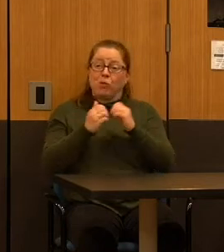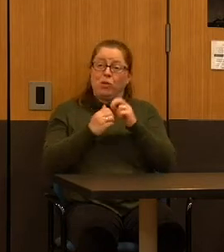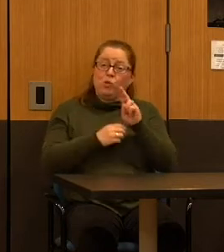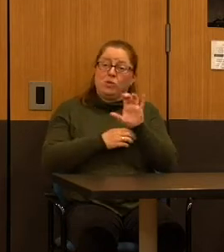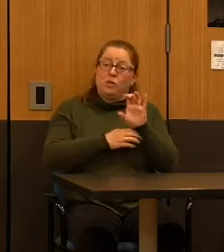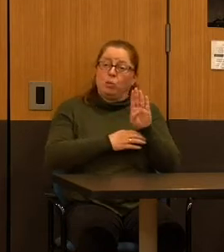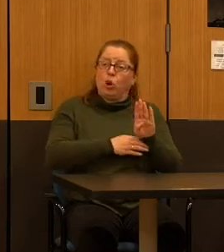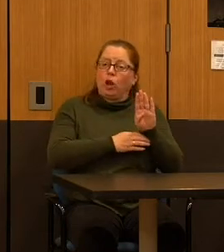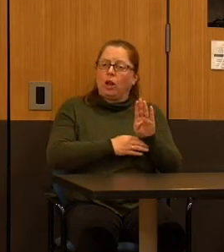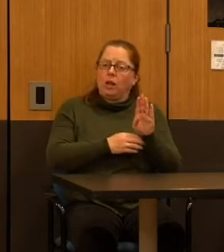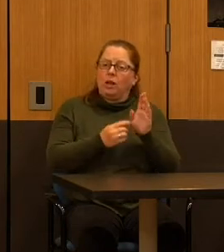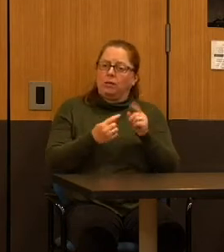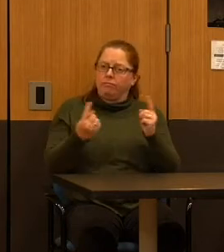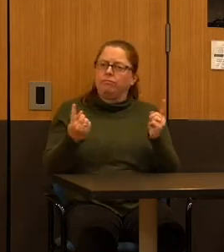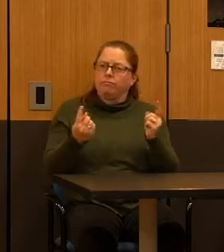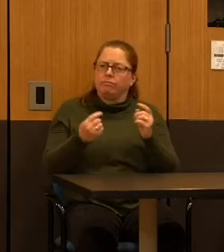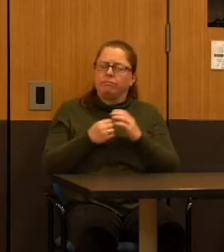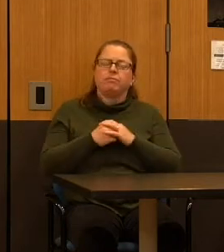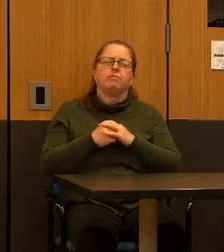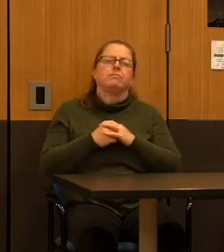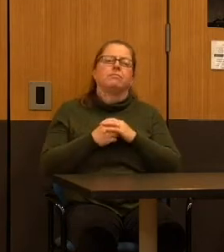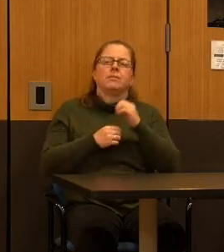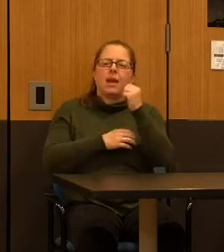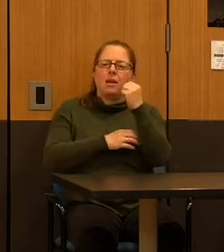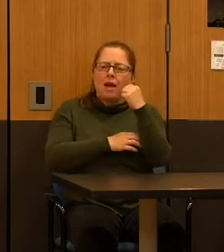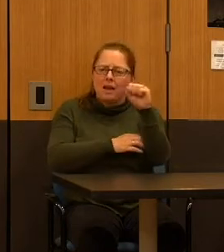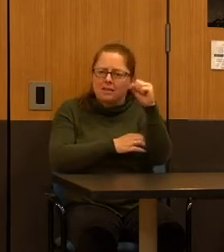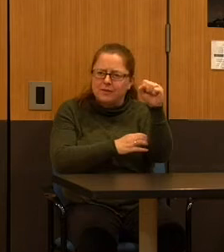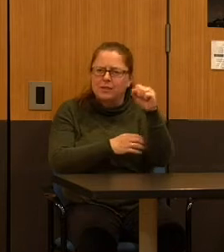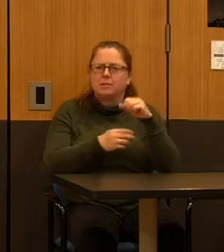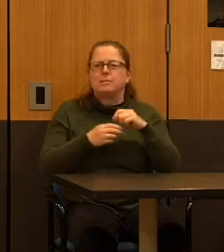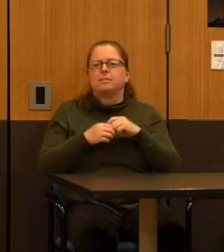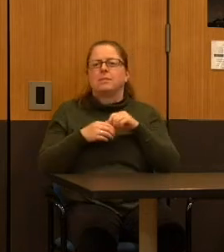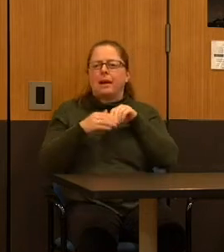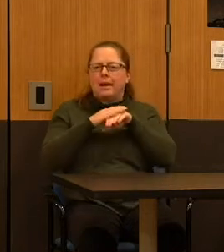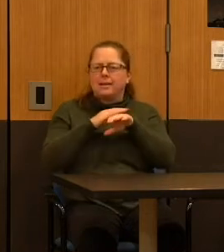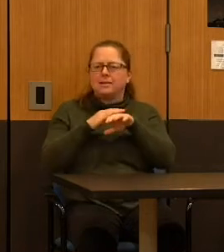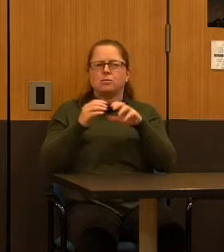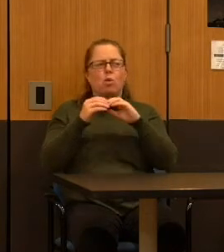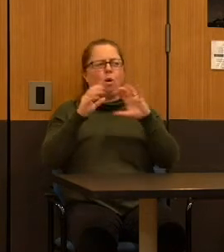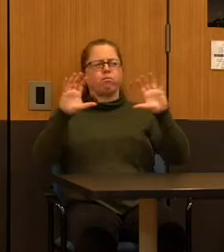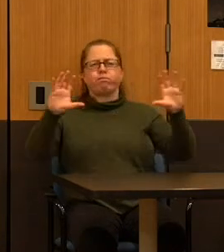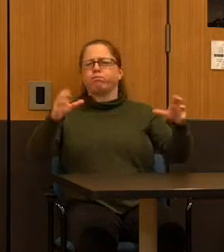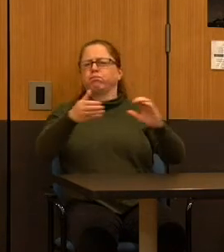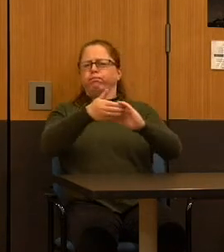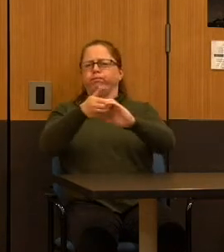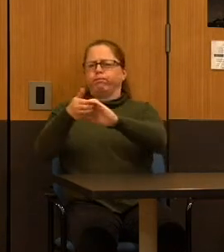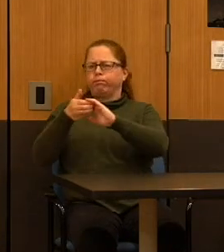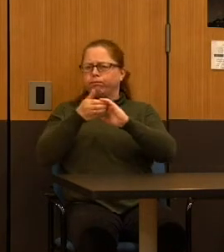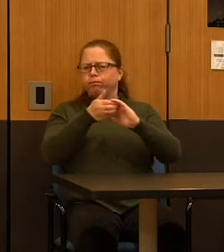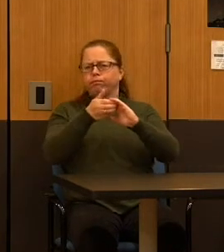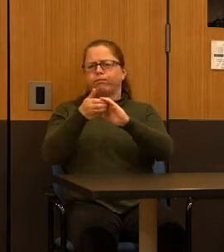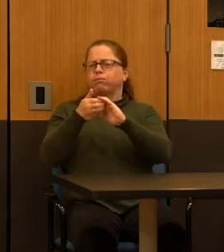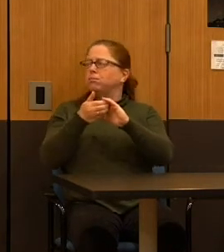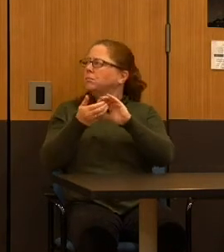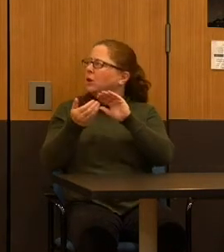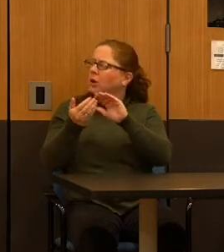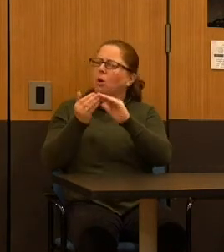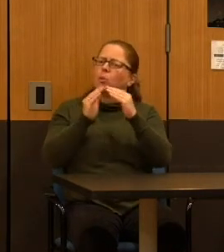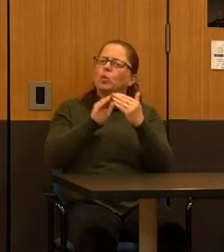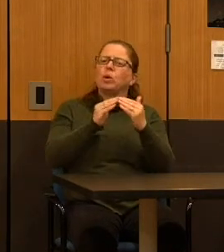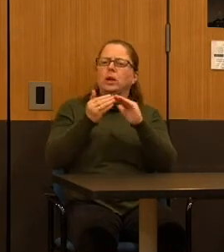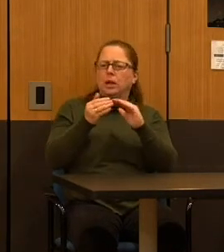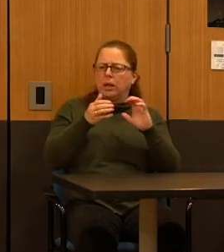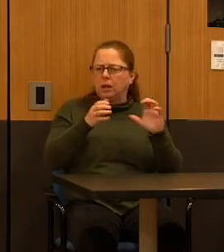activism around access, we're talking about something that's much more community driven, right, that's driven by students